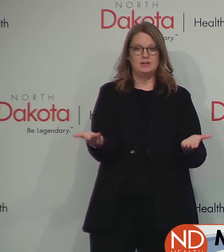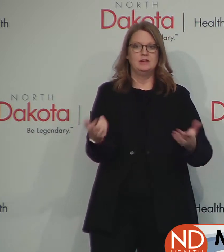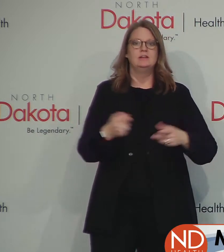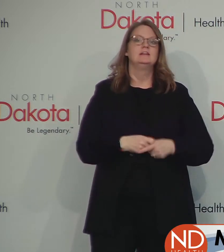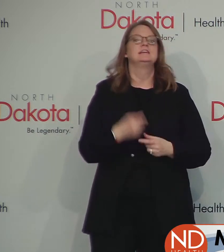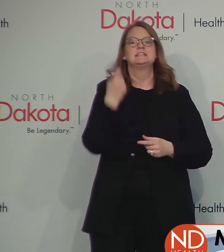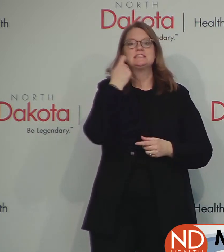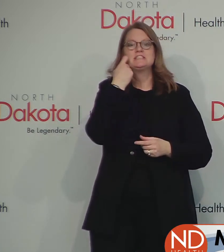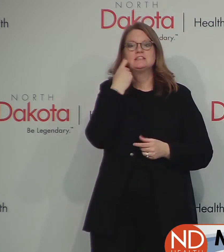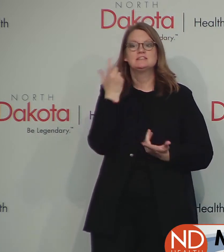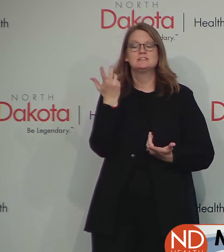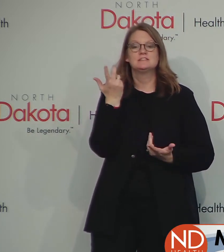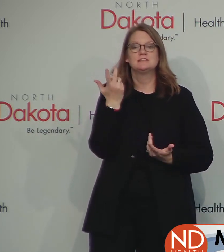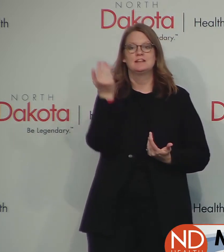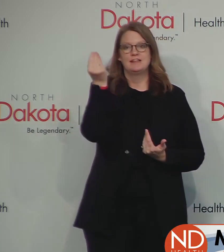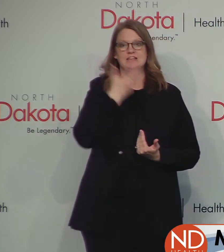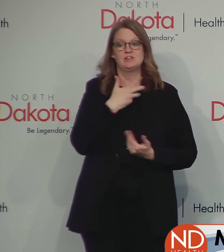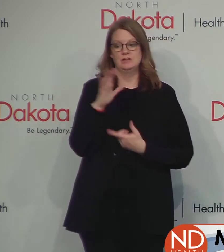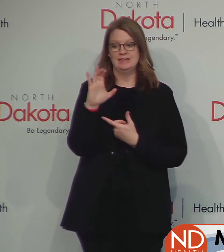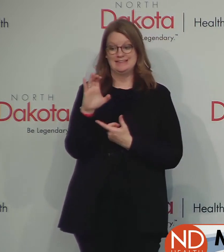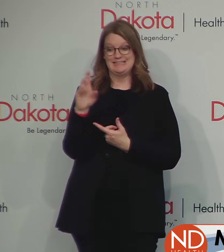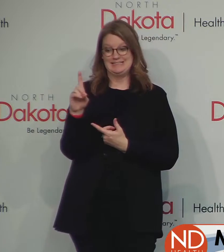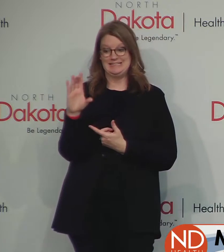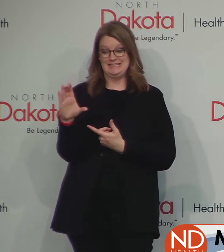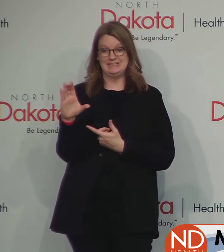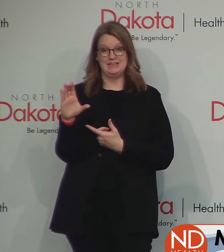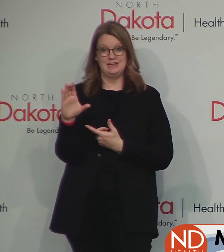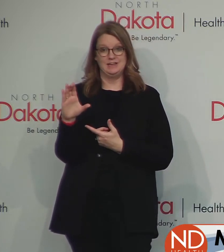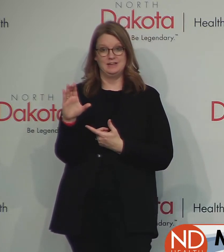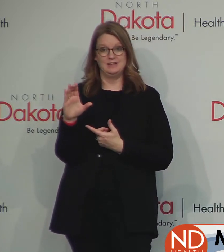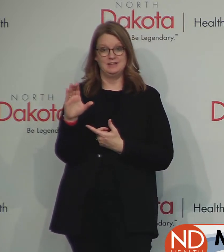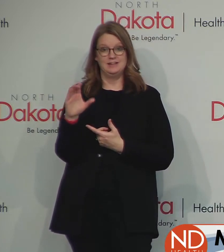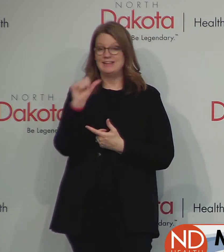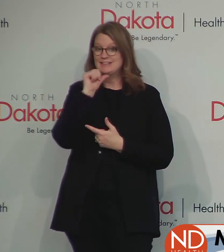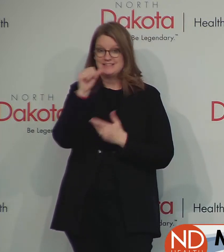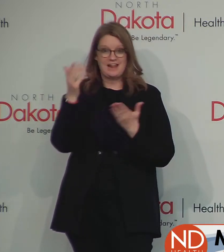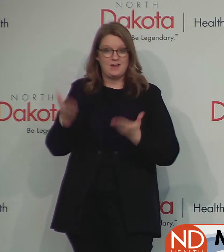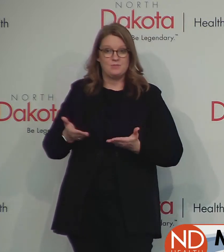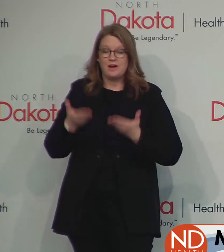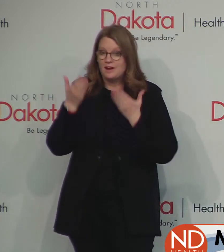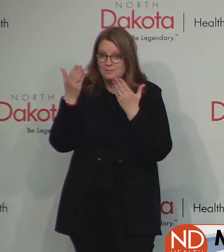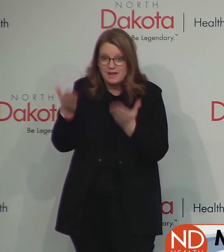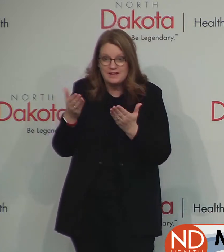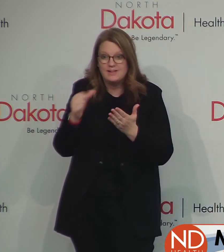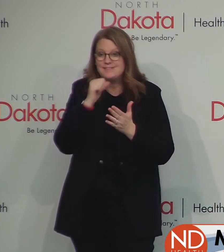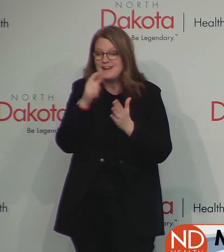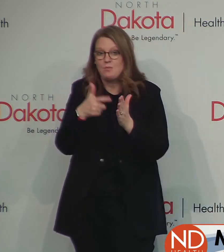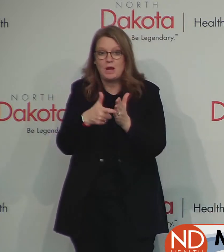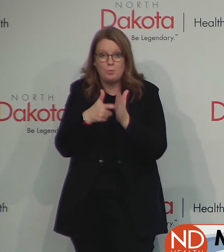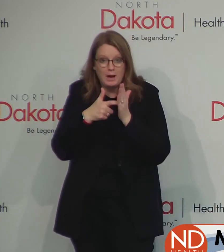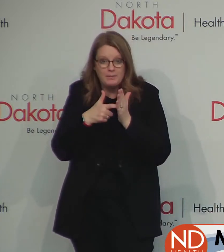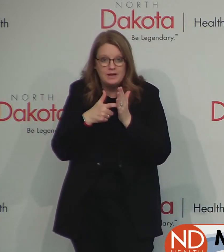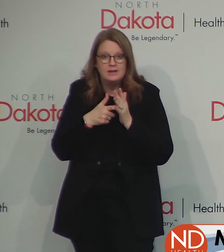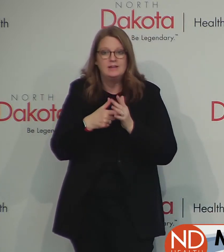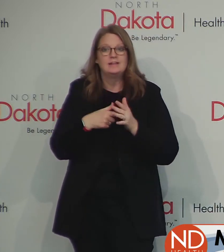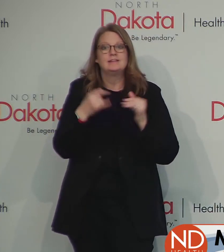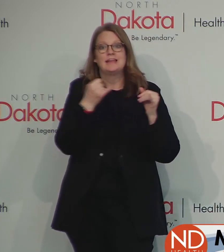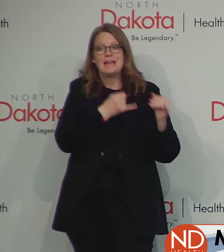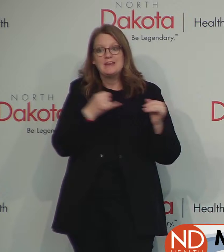just recently find out that the CDC is no longer recommending or no longer requiring that